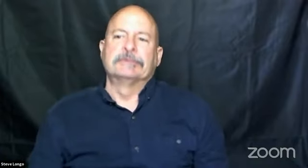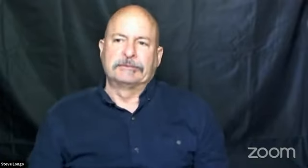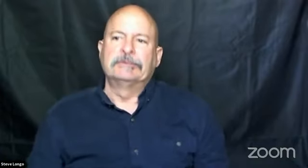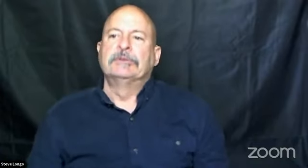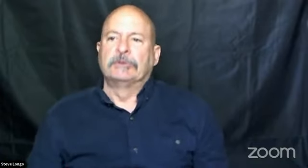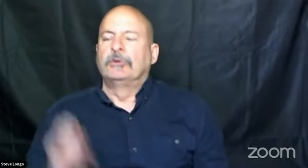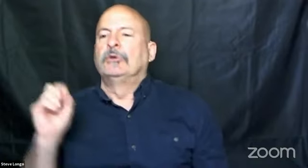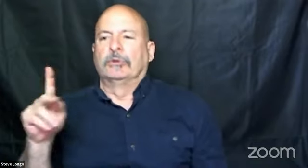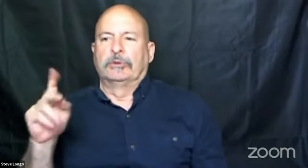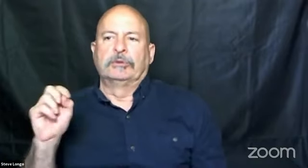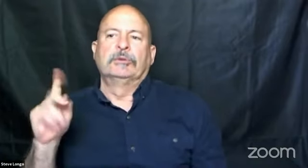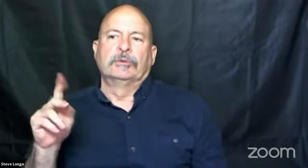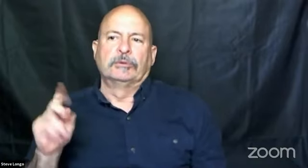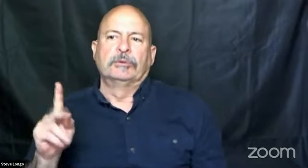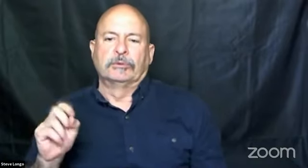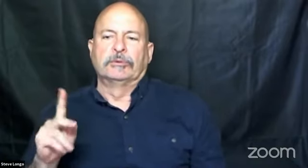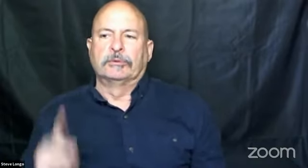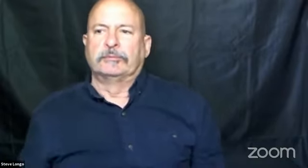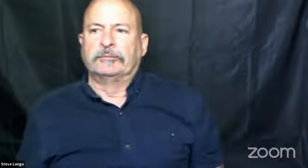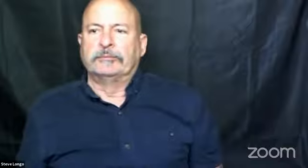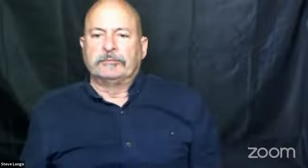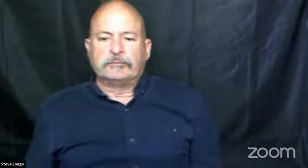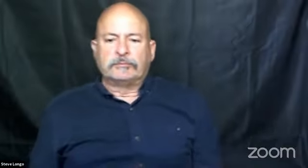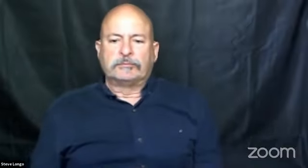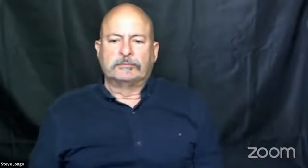Michelle said, because people couldn't see you.